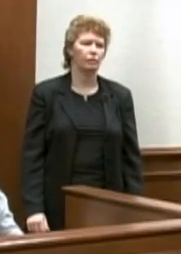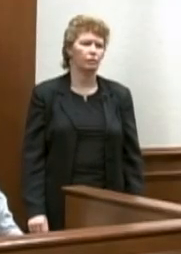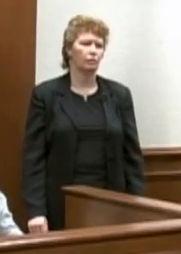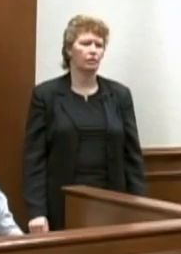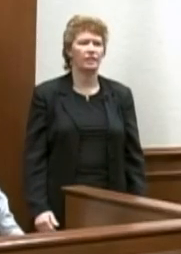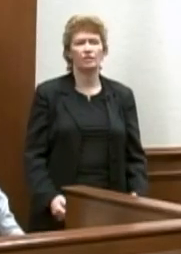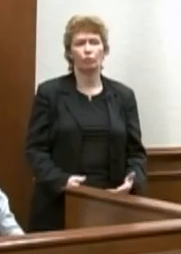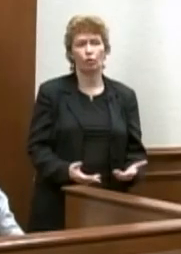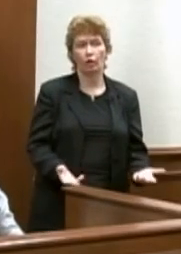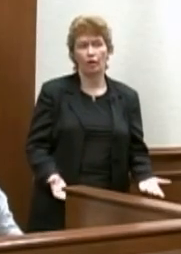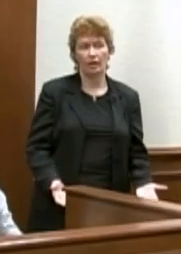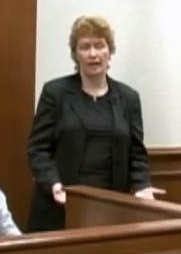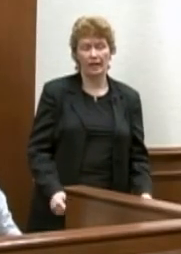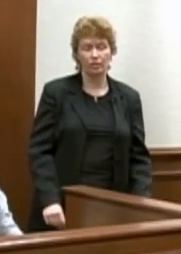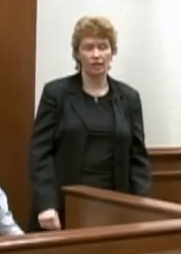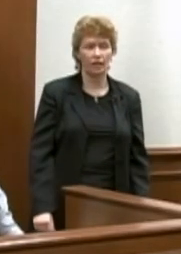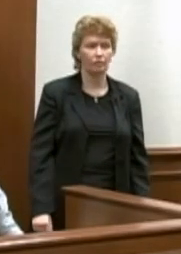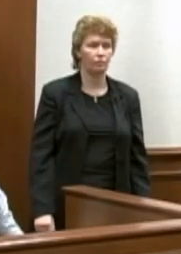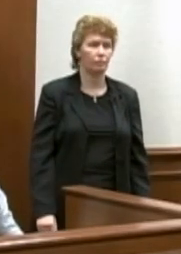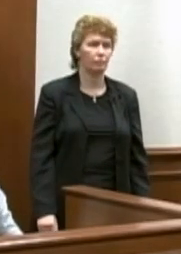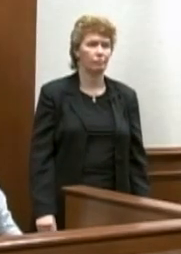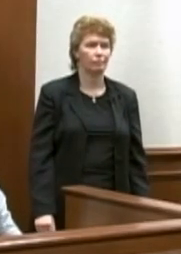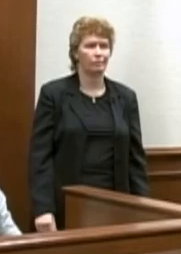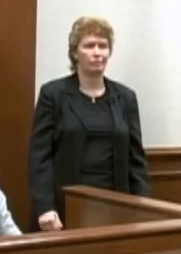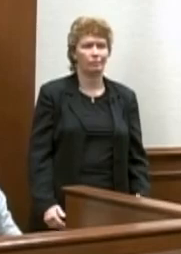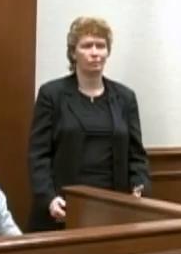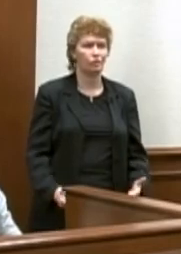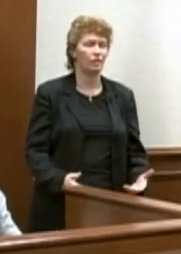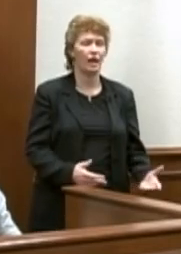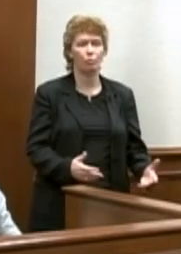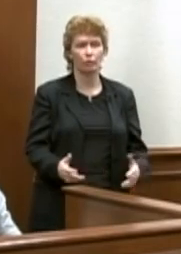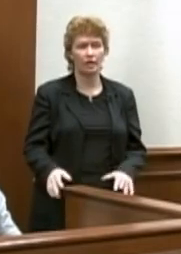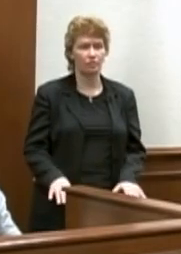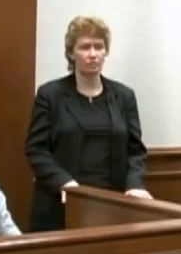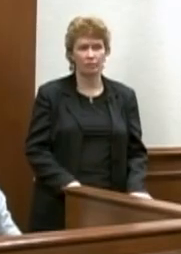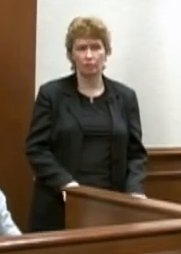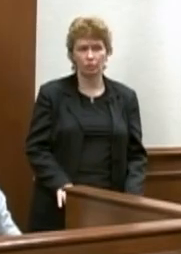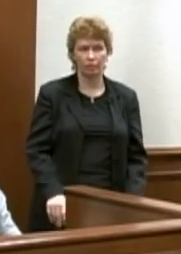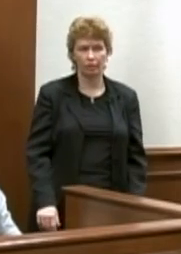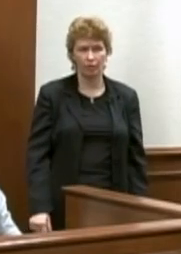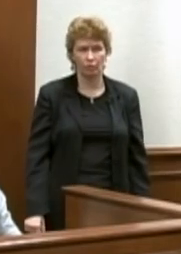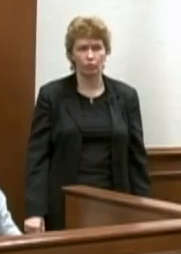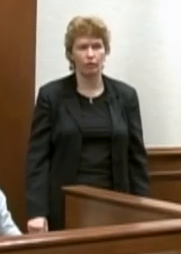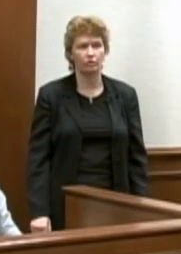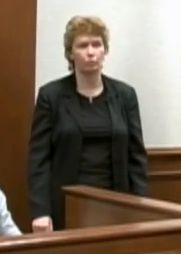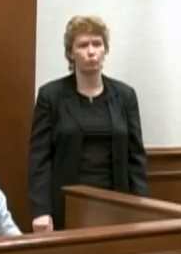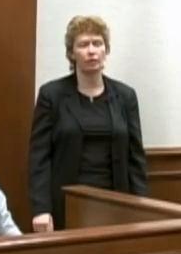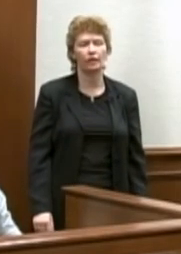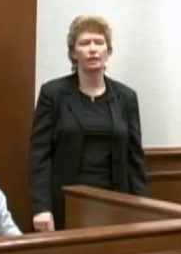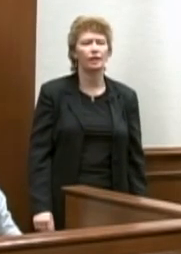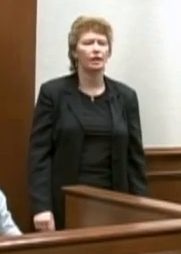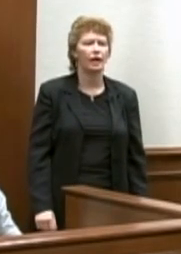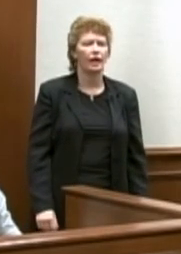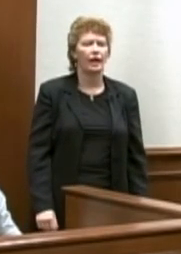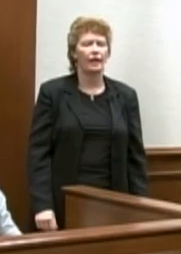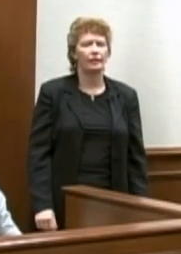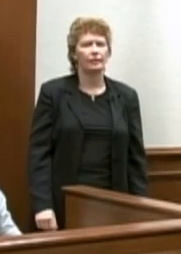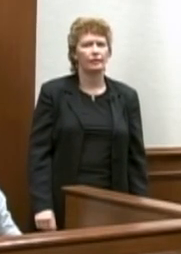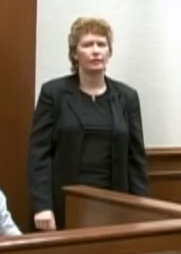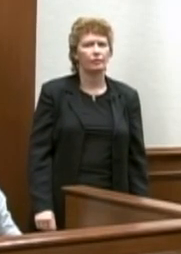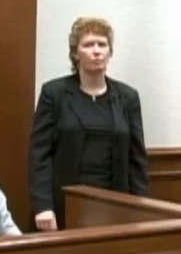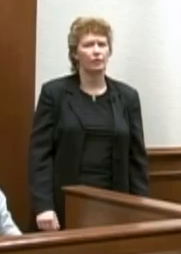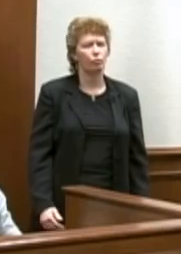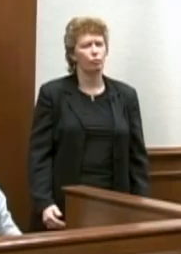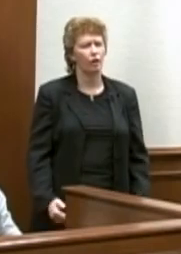talk about things that were going on at Ashgate, just the operations, make sure everything was going smoothly.